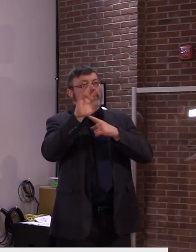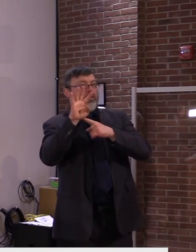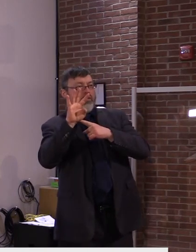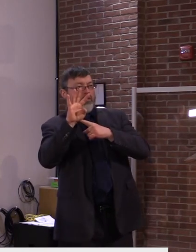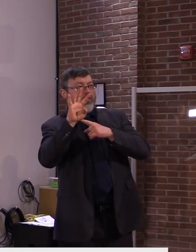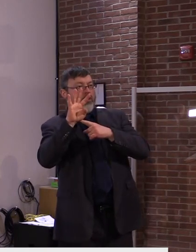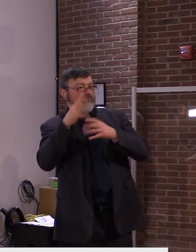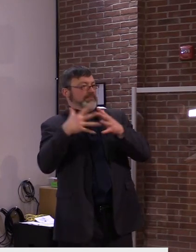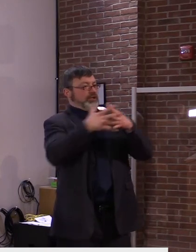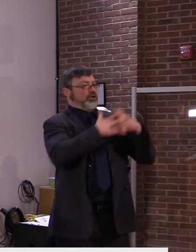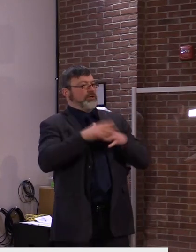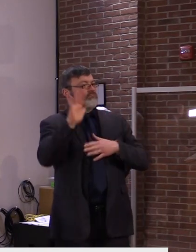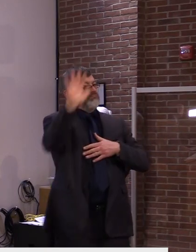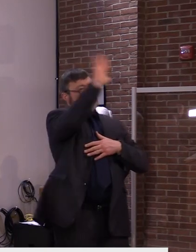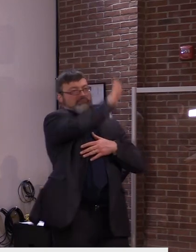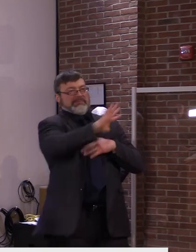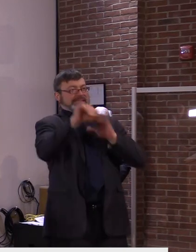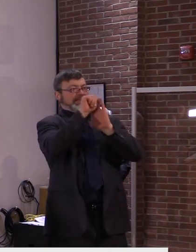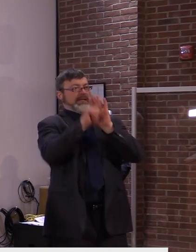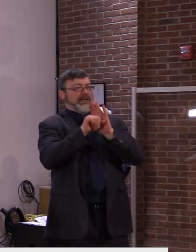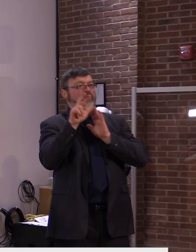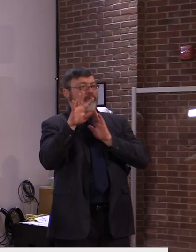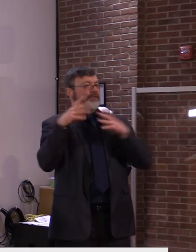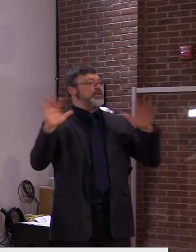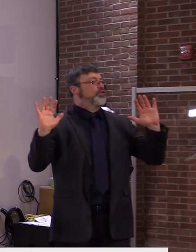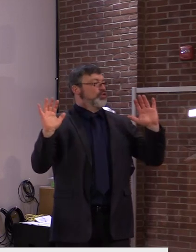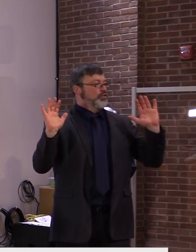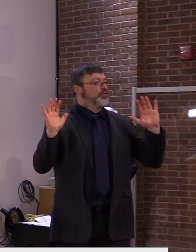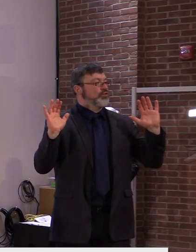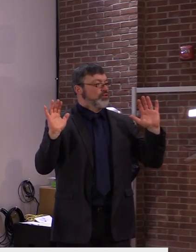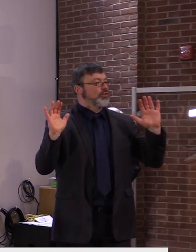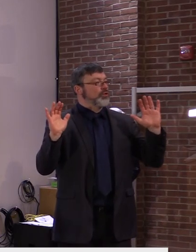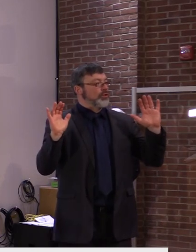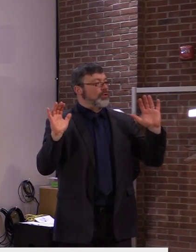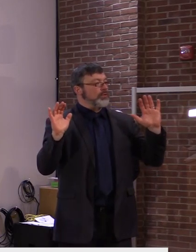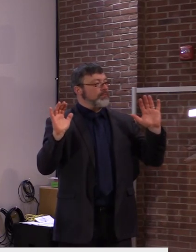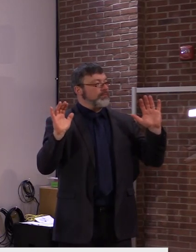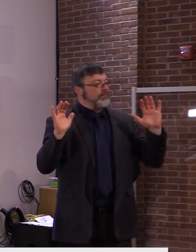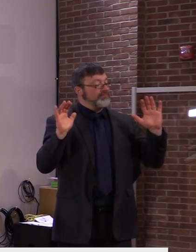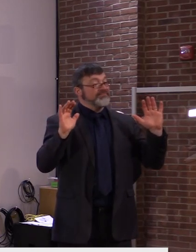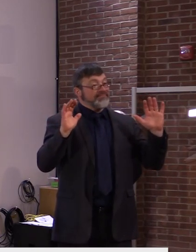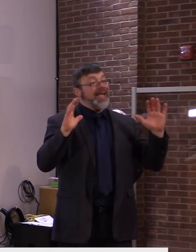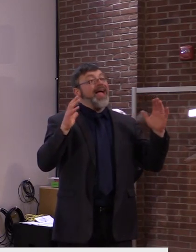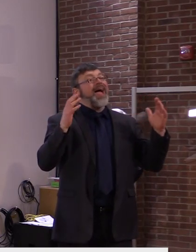do. We just need to do it all the better. Always wear that